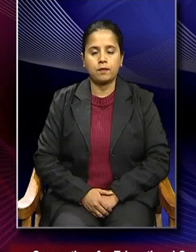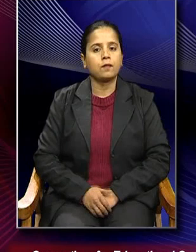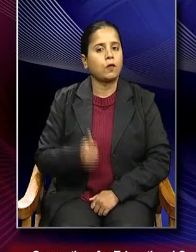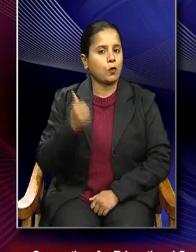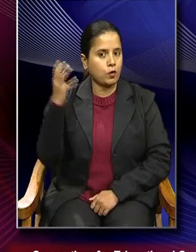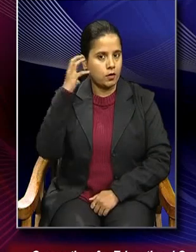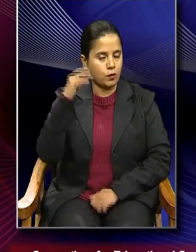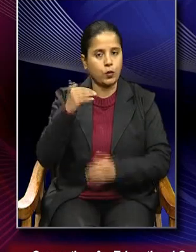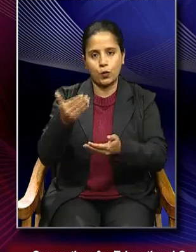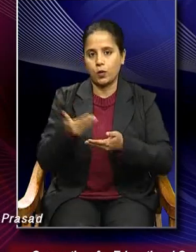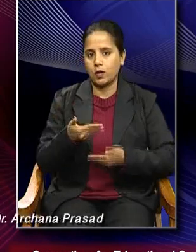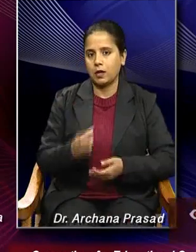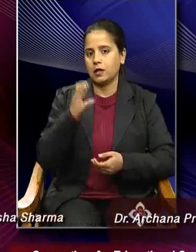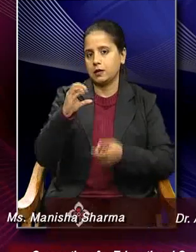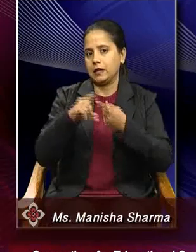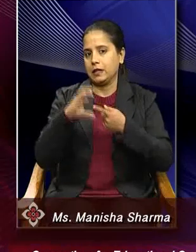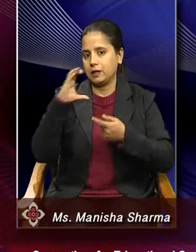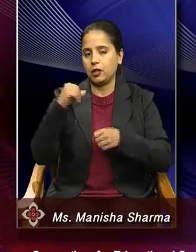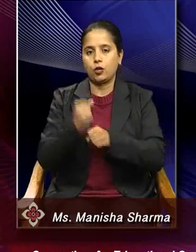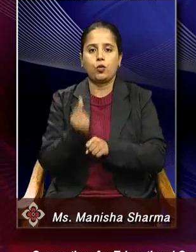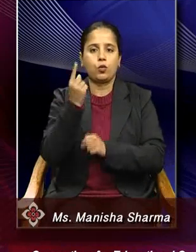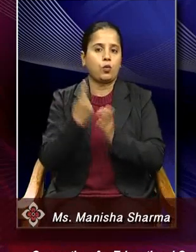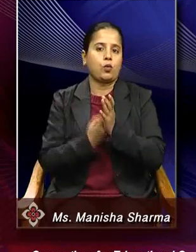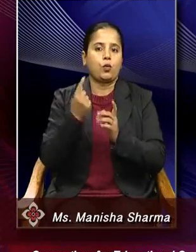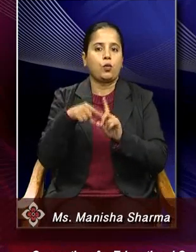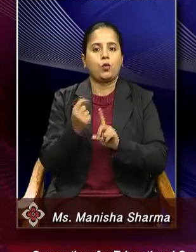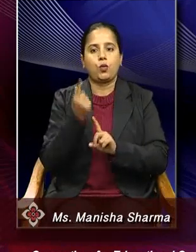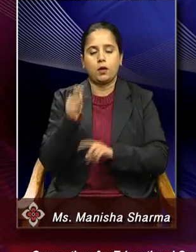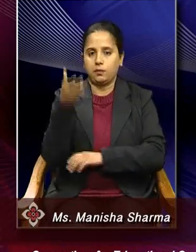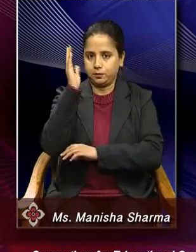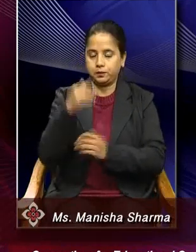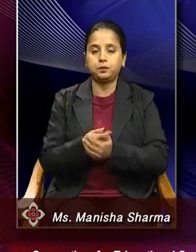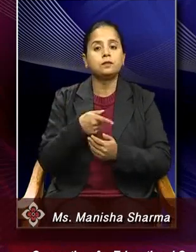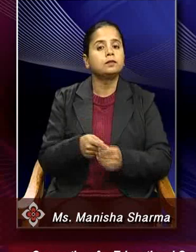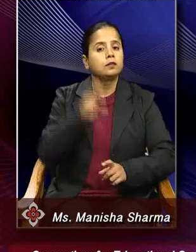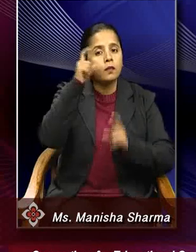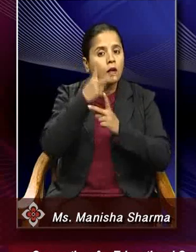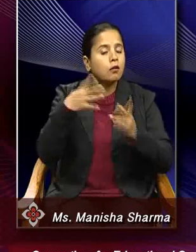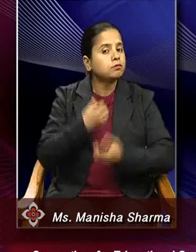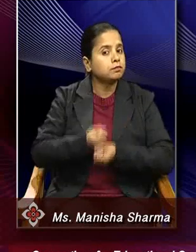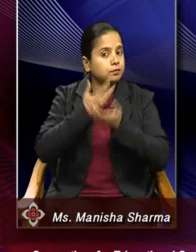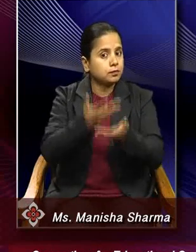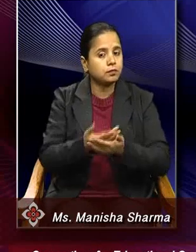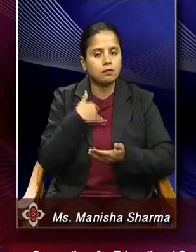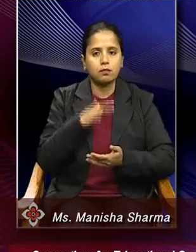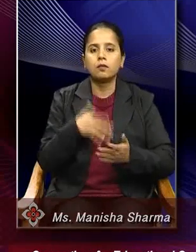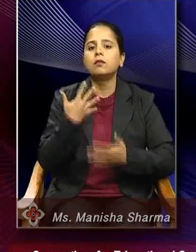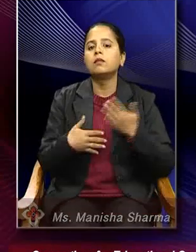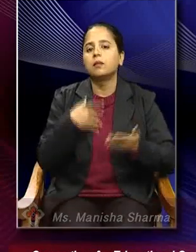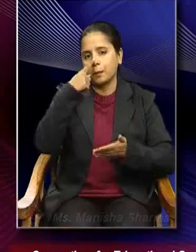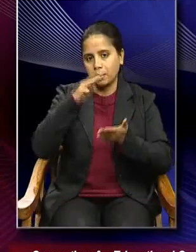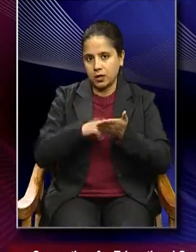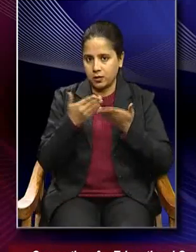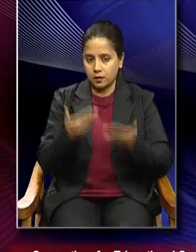Good afternoon and welcome to CEC Gurukul lecture. In today's session on symbolic expression, we have with us Ms.